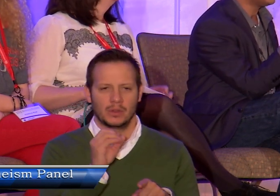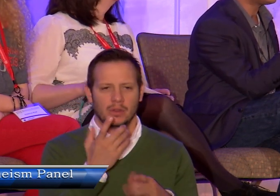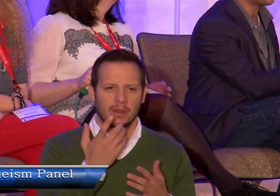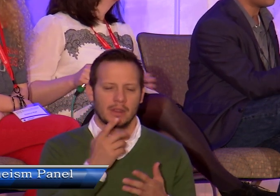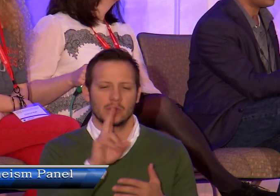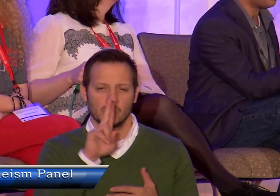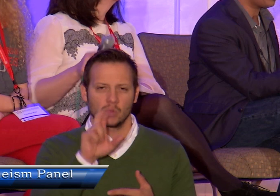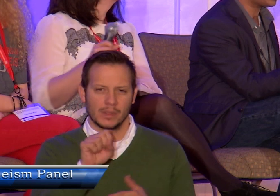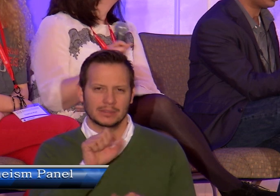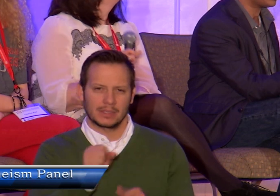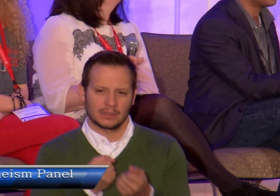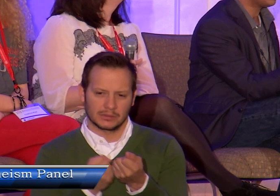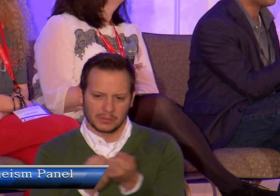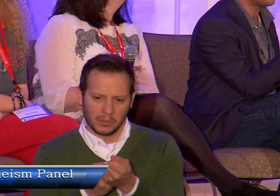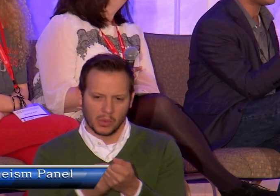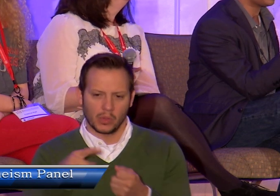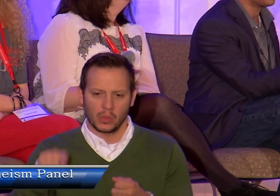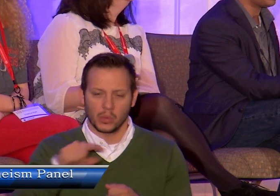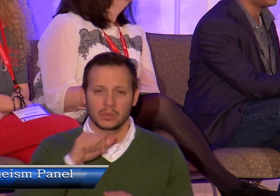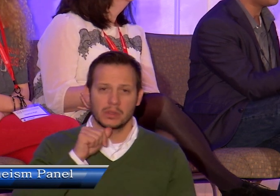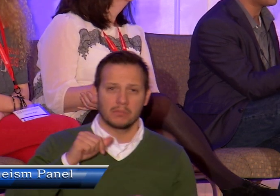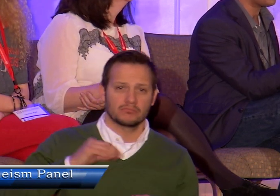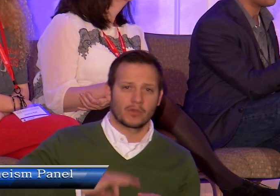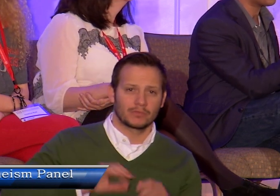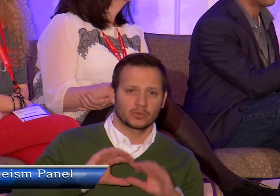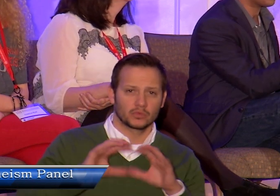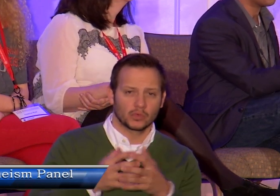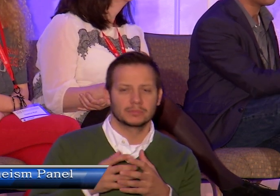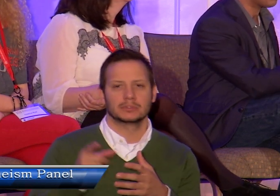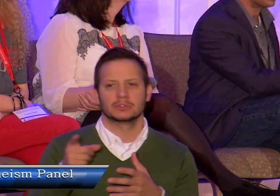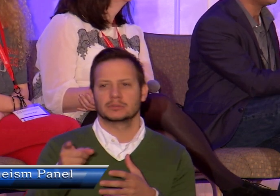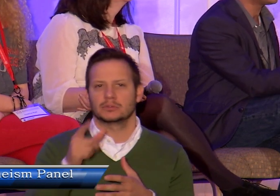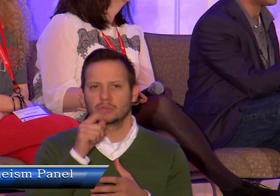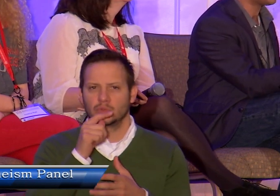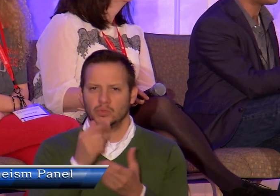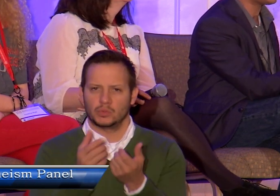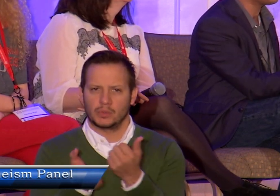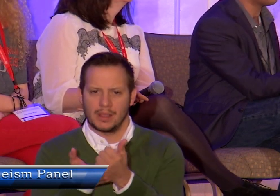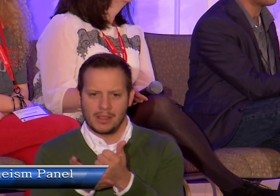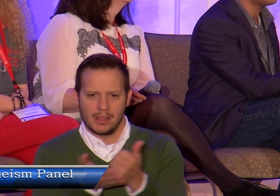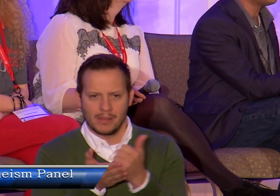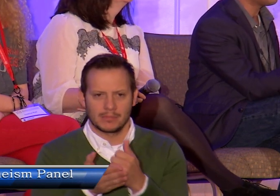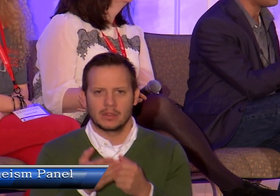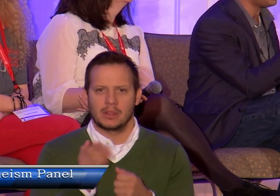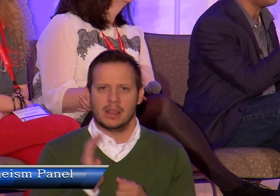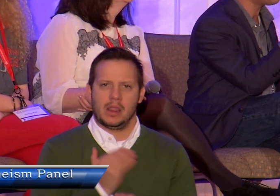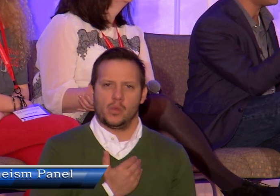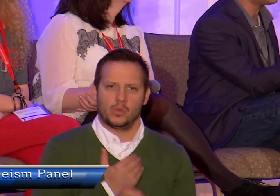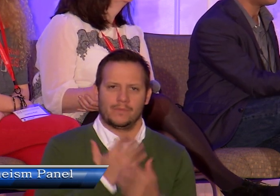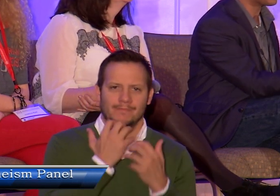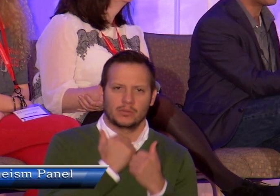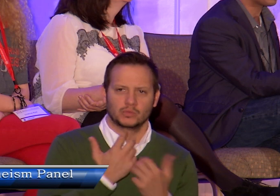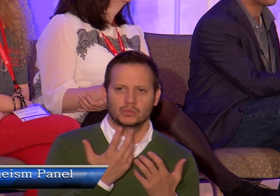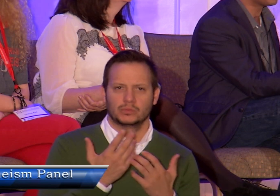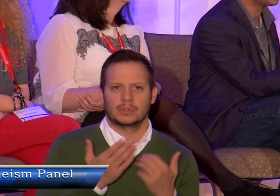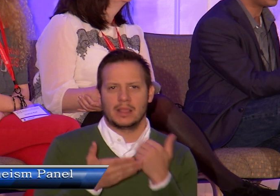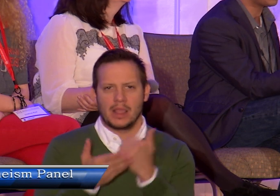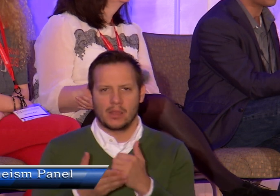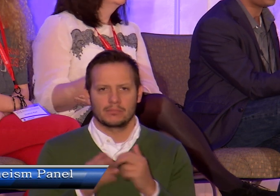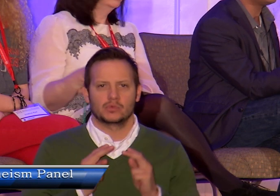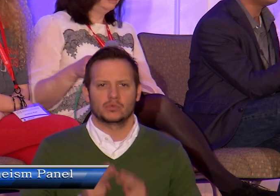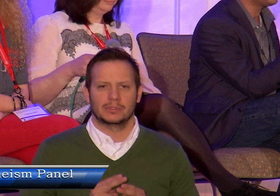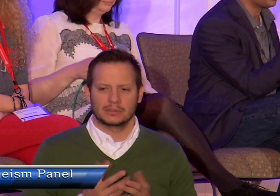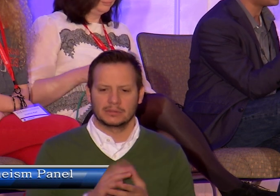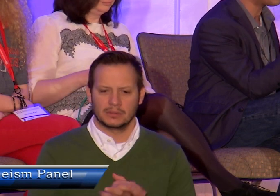non-profits, support forces that align with values that we stand for. In the Green Revolution